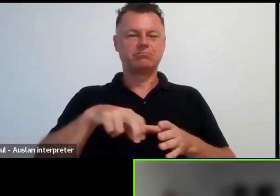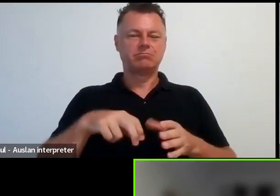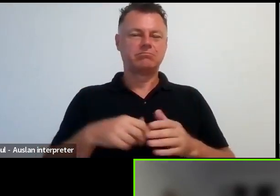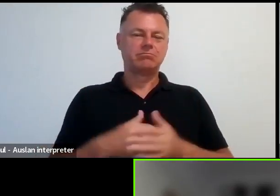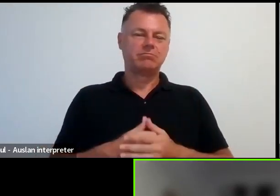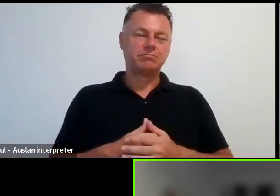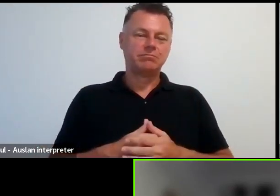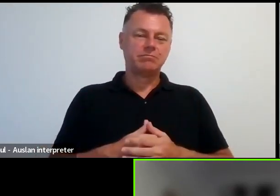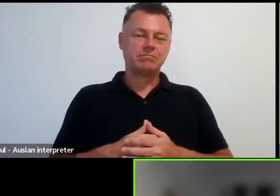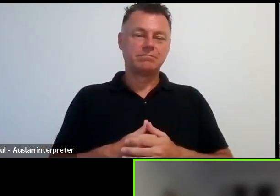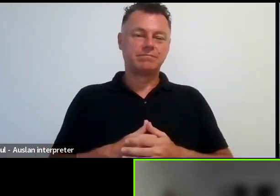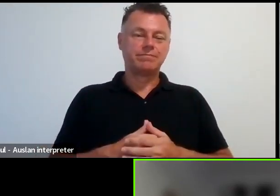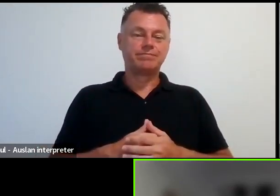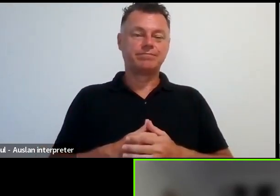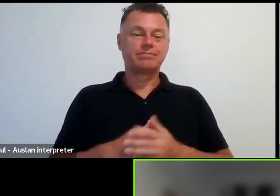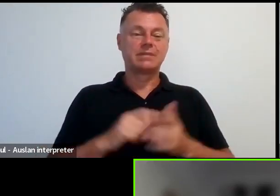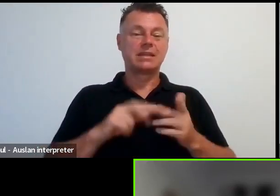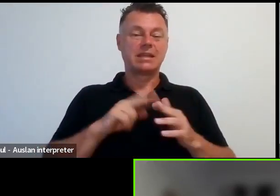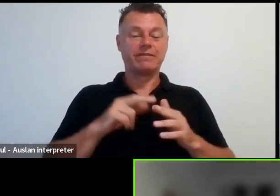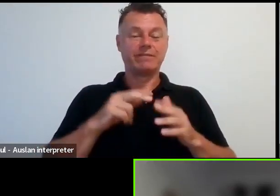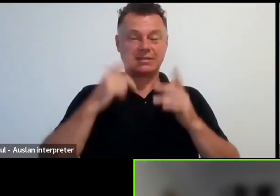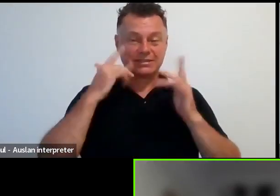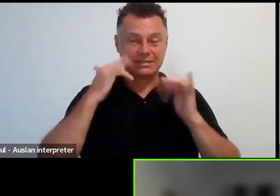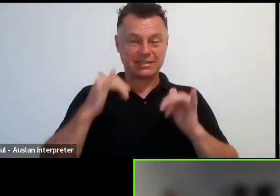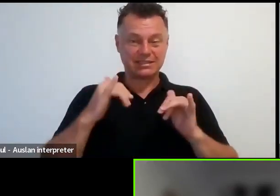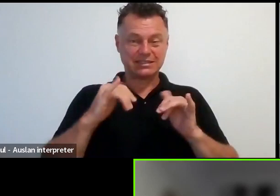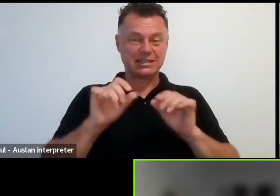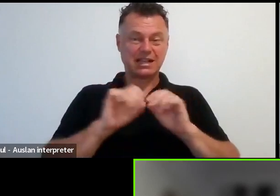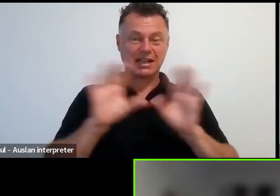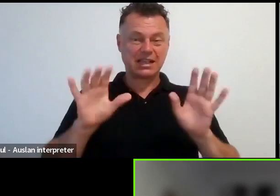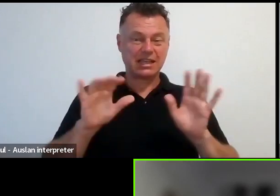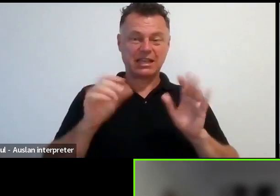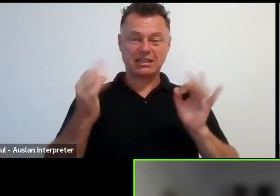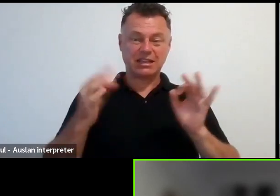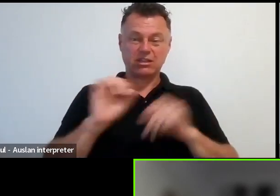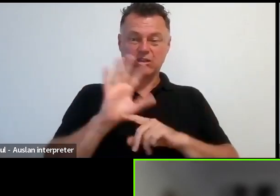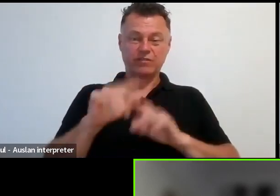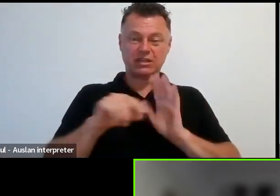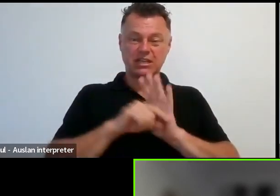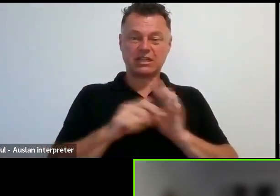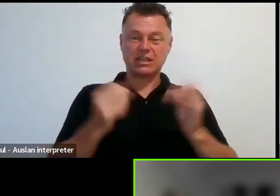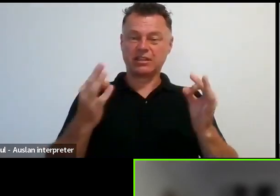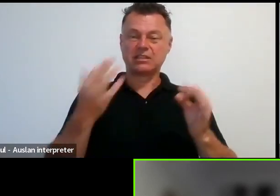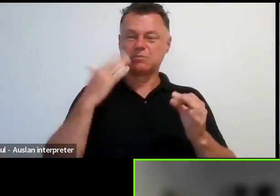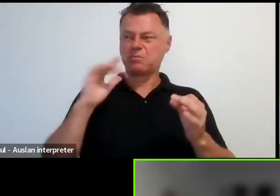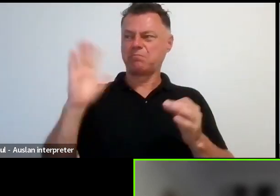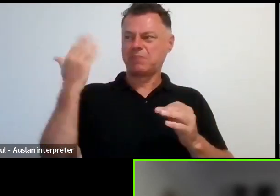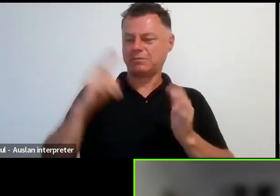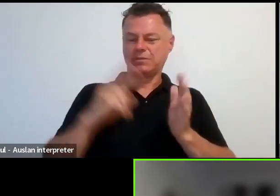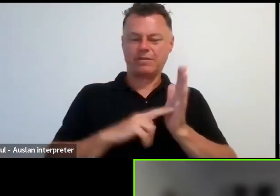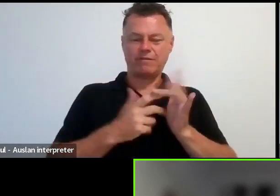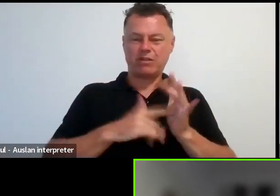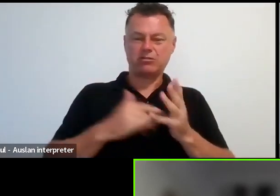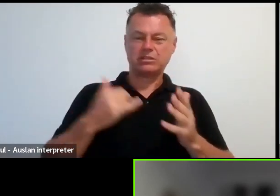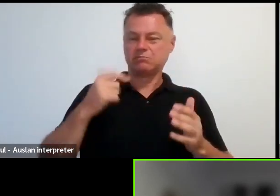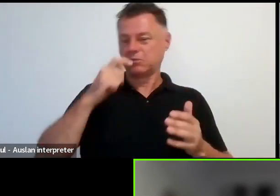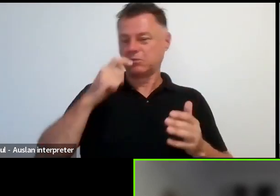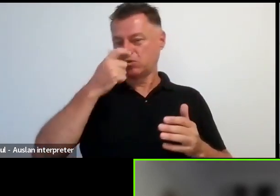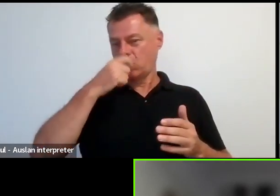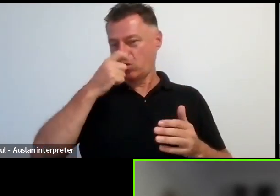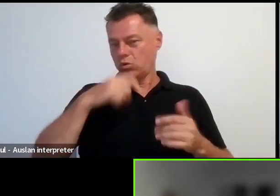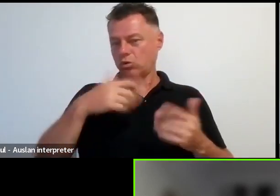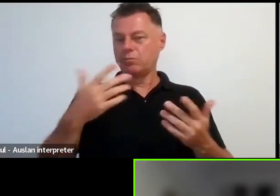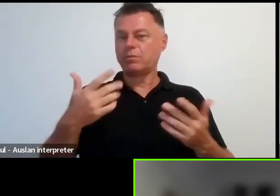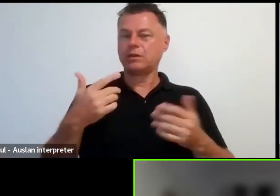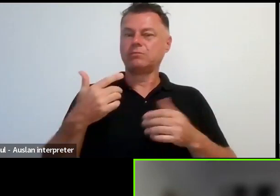And of course, if the test result comes back negative, then whatever symptoms you had, whatever virus you might have had, you've kept other people safe by